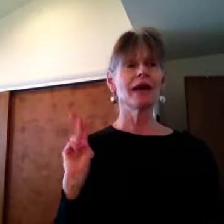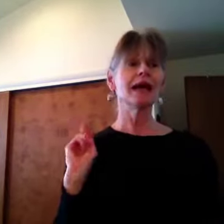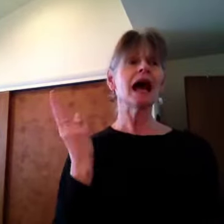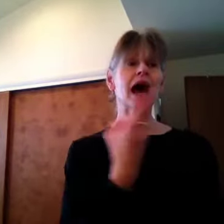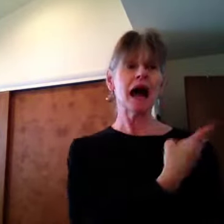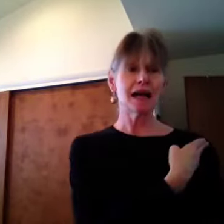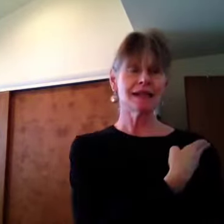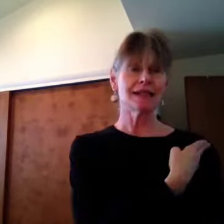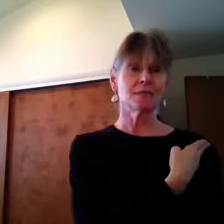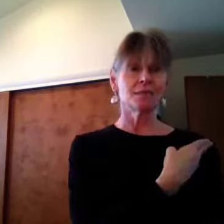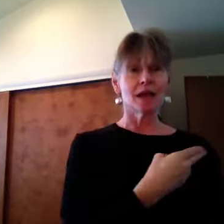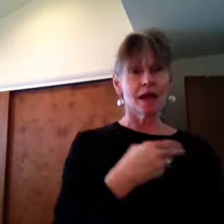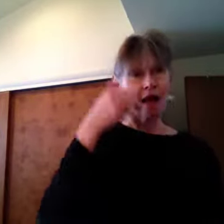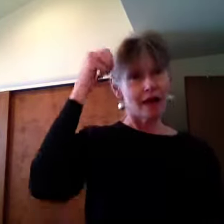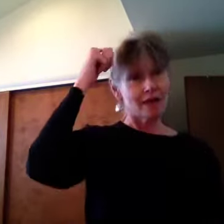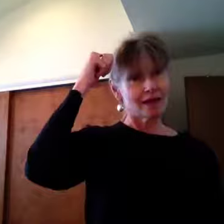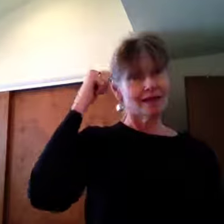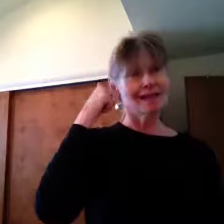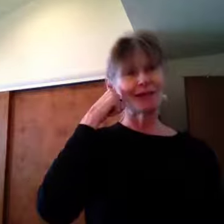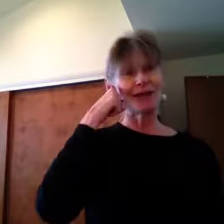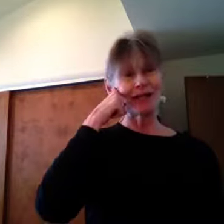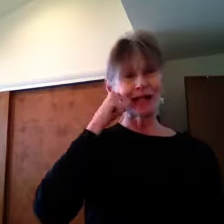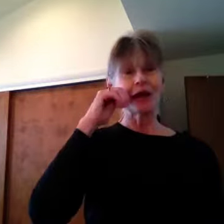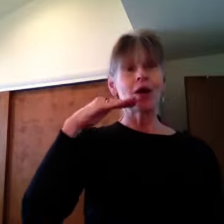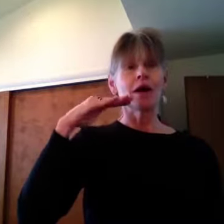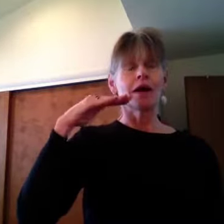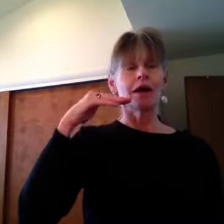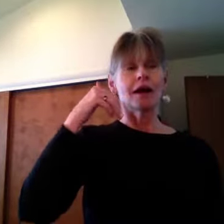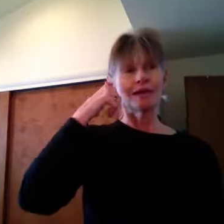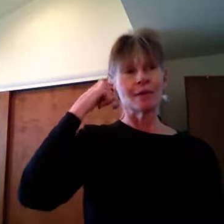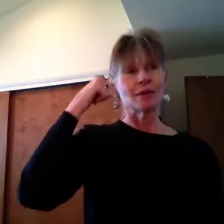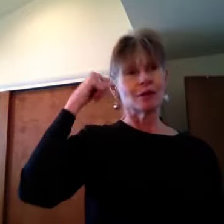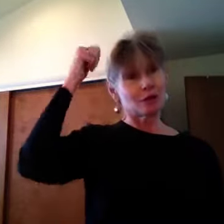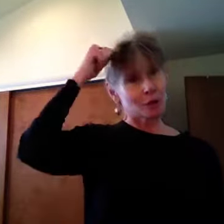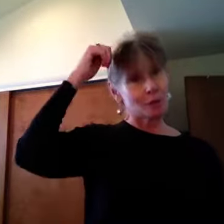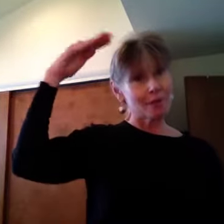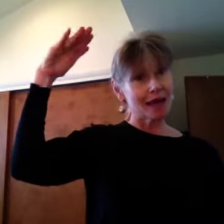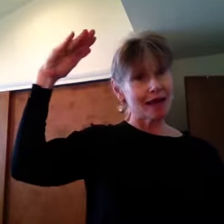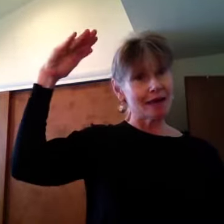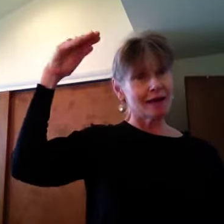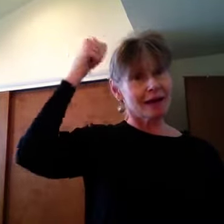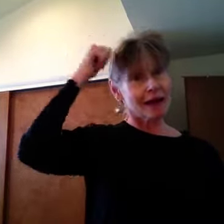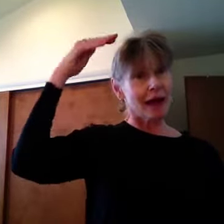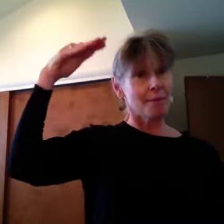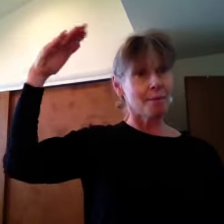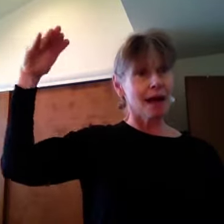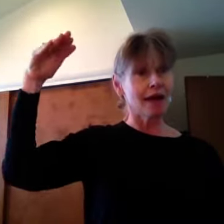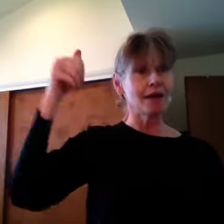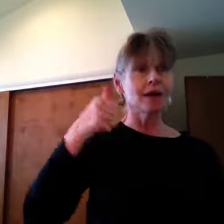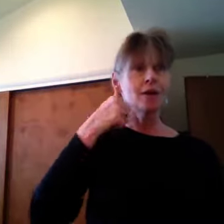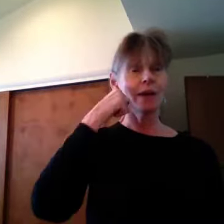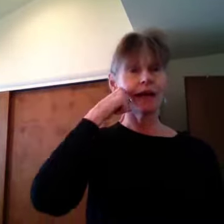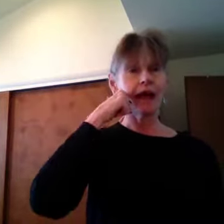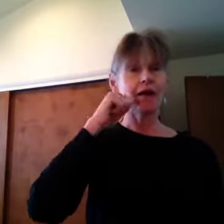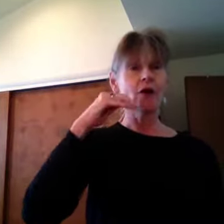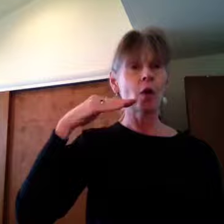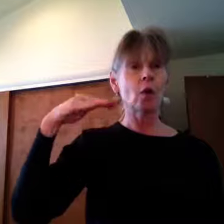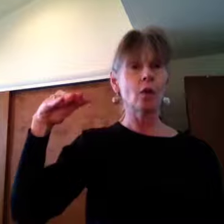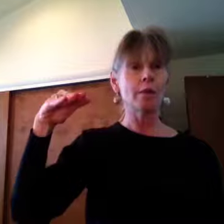then us. And then let's see, we did similar to man and men, we have